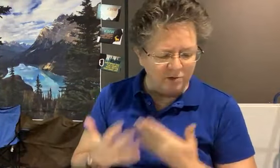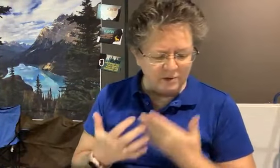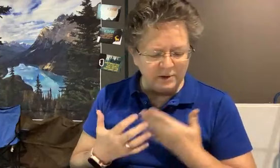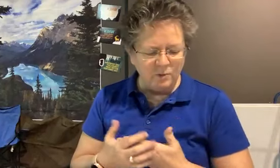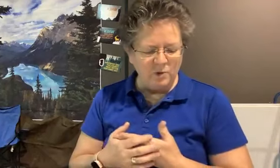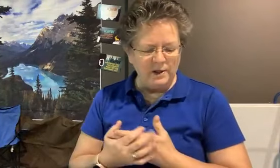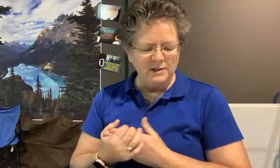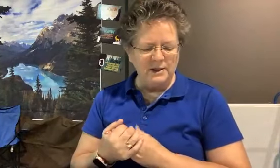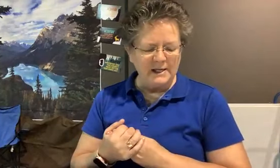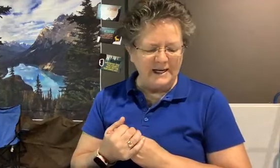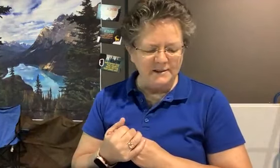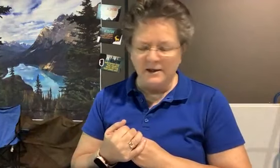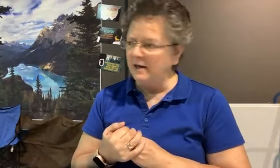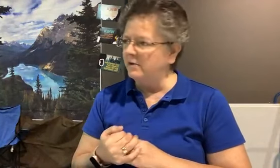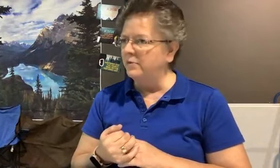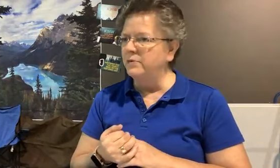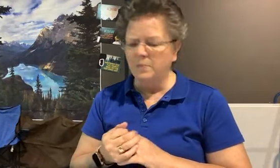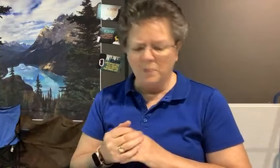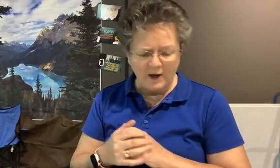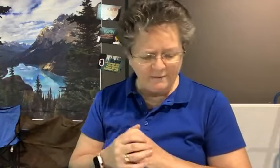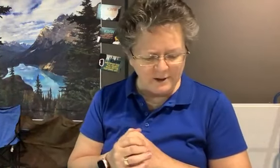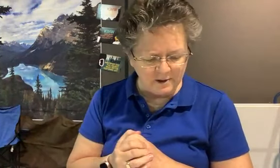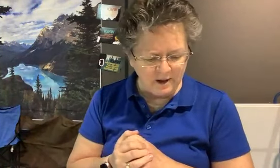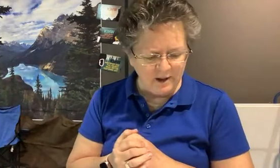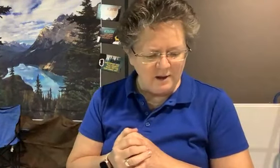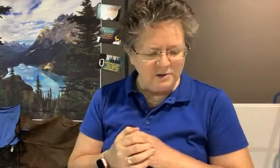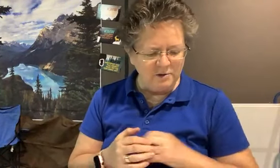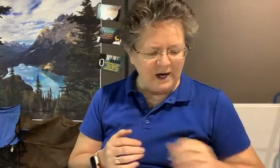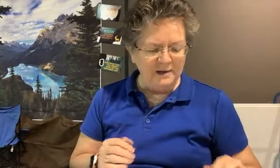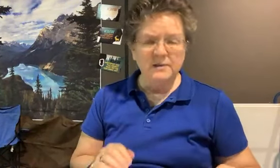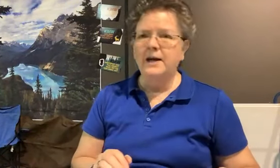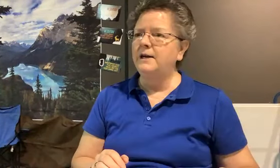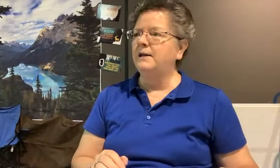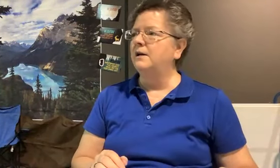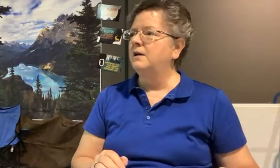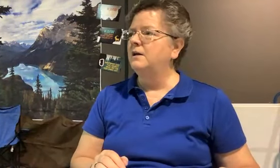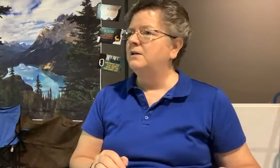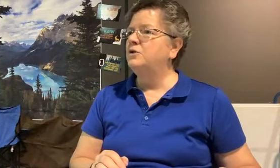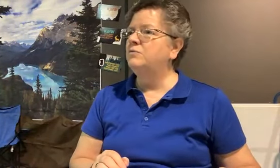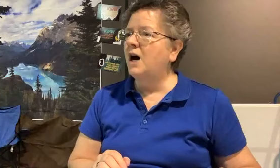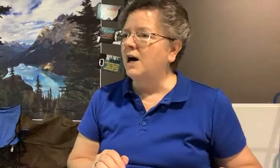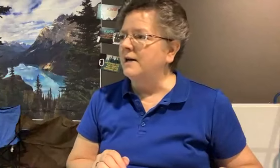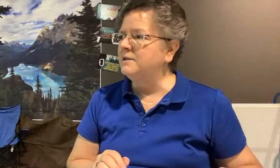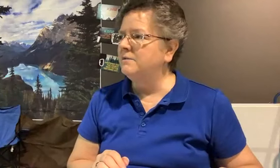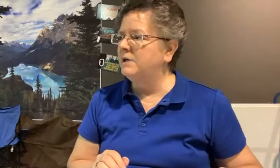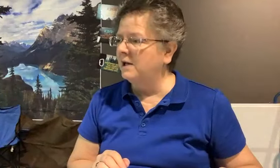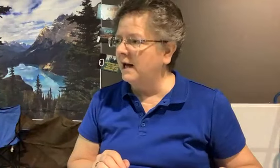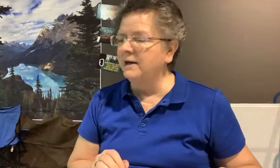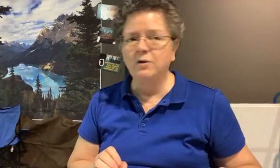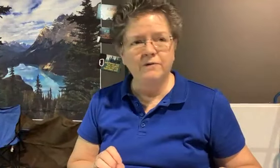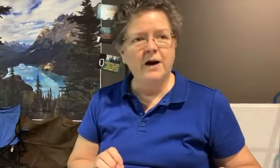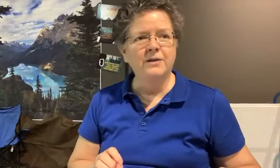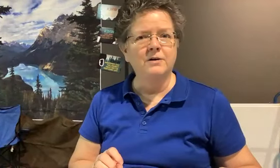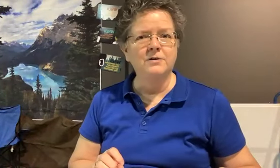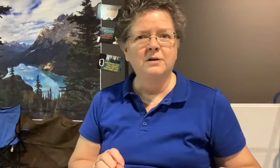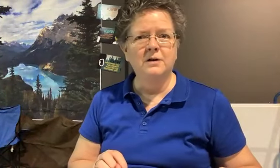ignored the warnings that God sent through the prophets. So God's saying, do not be like your fathers.